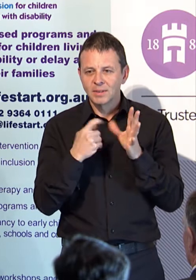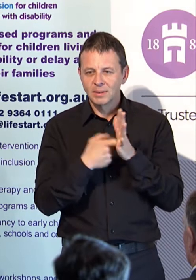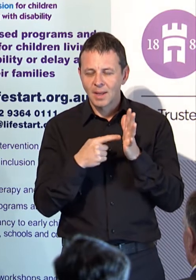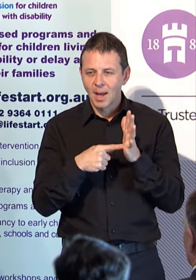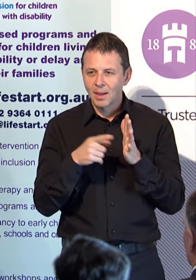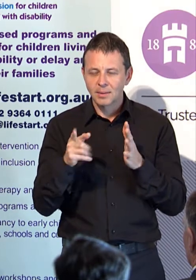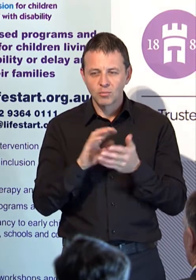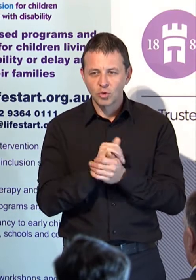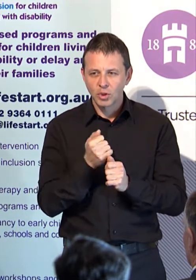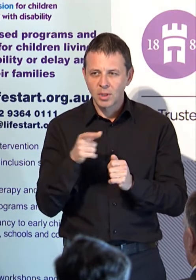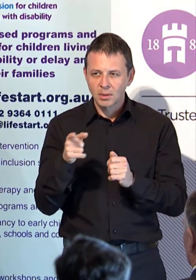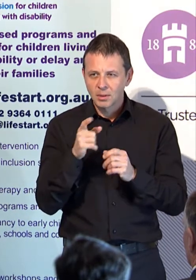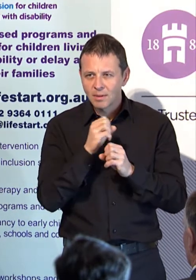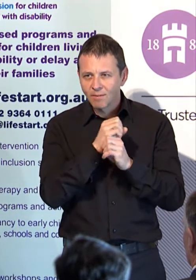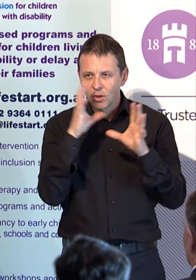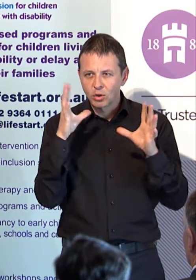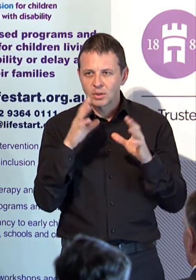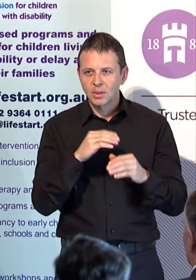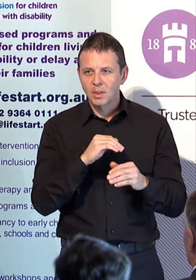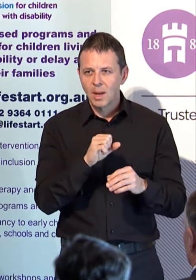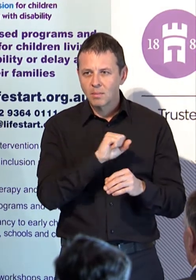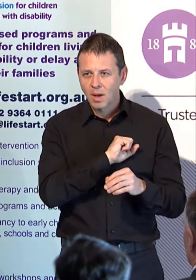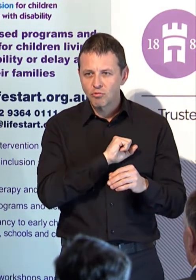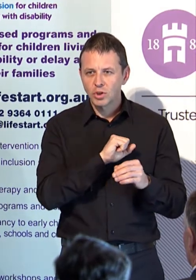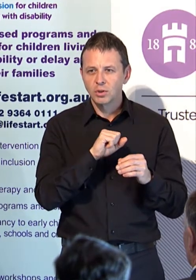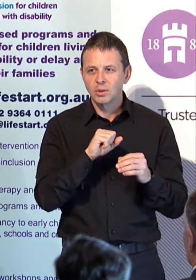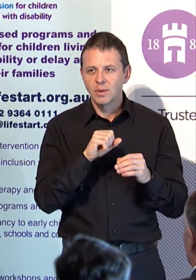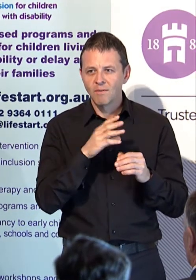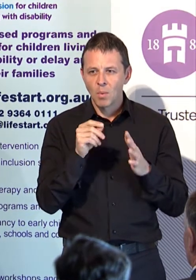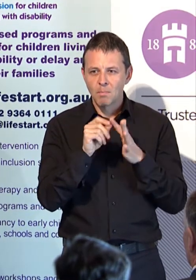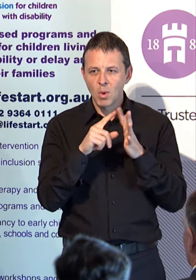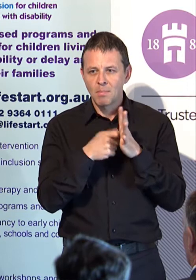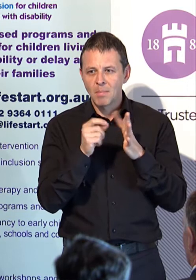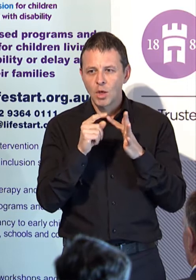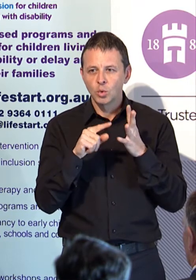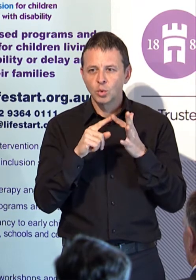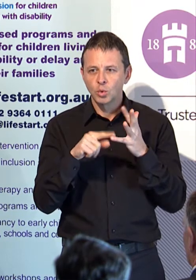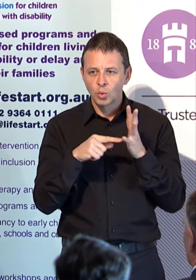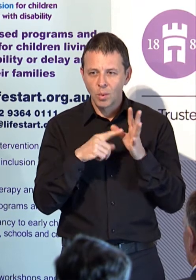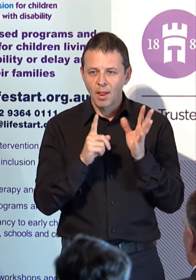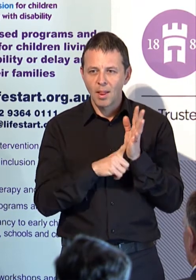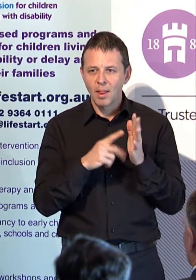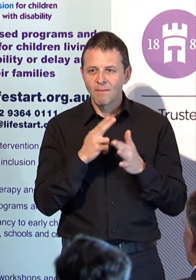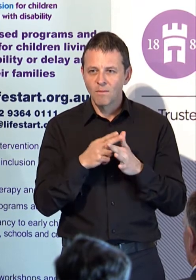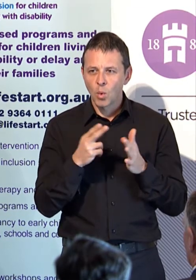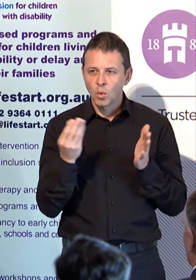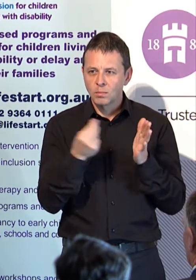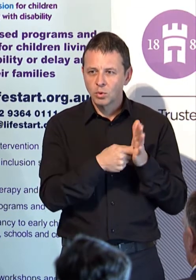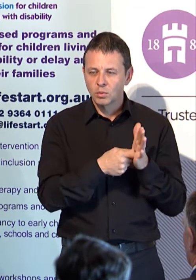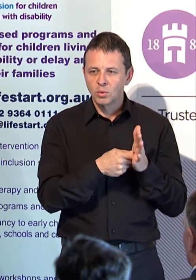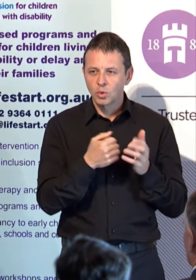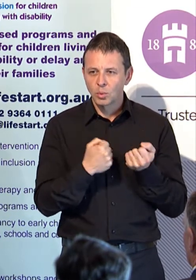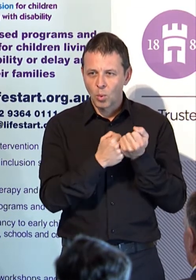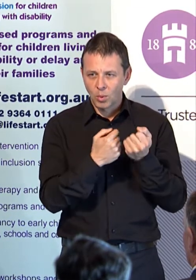courage that the Trust Company and now Perpetual had in supporting us and funding this program. Without